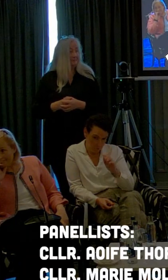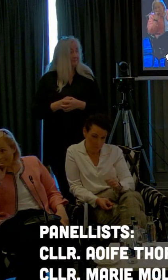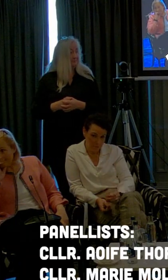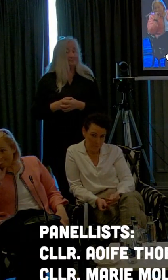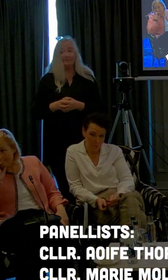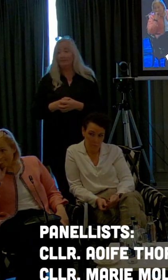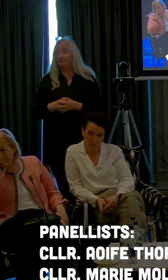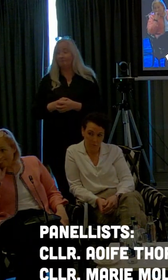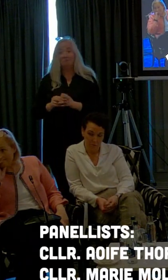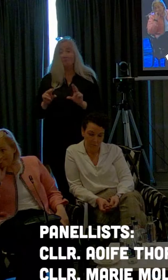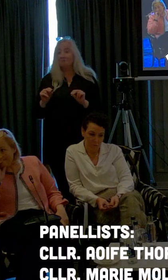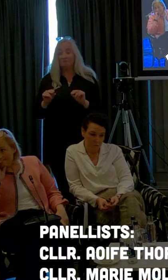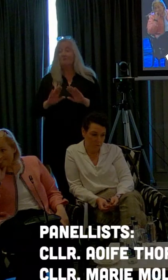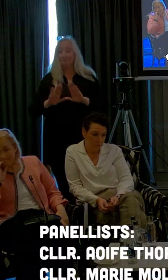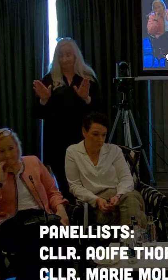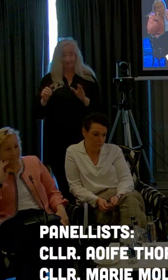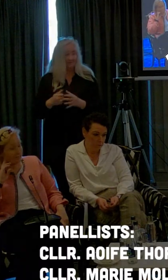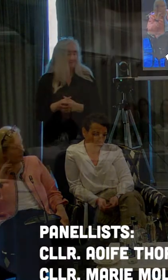No.